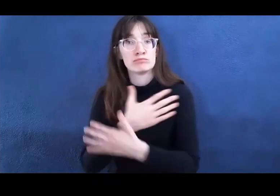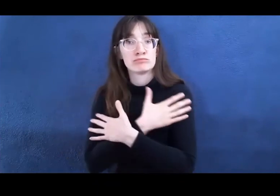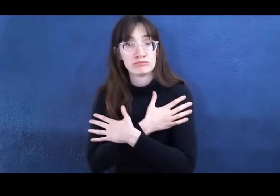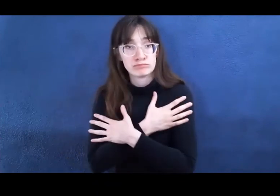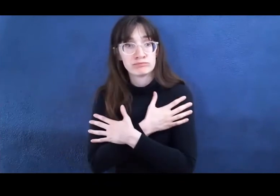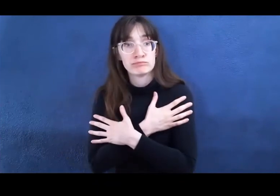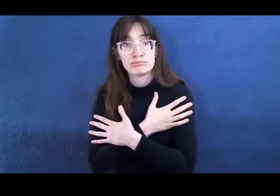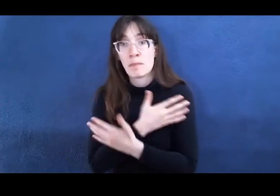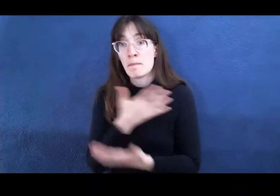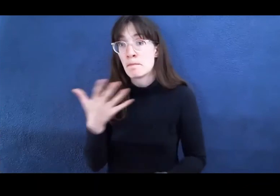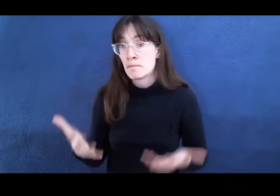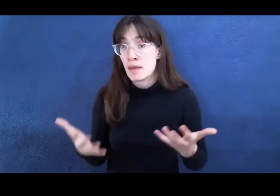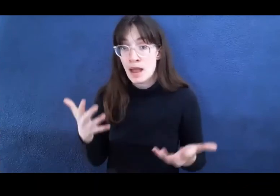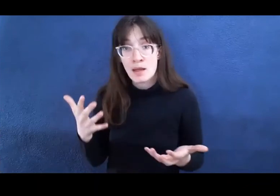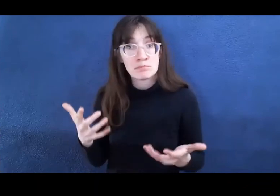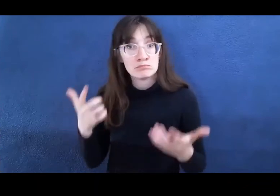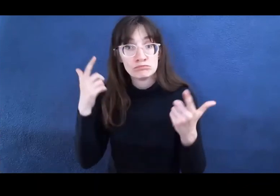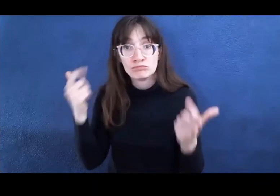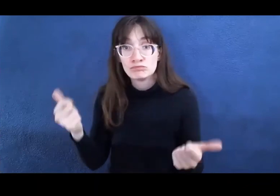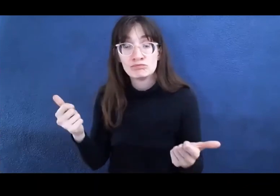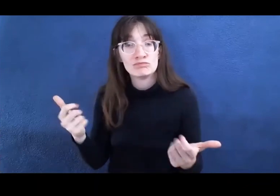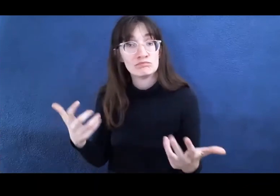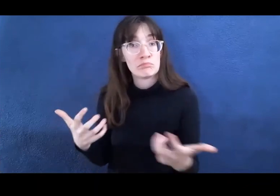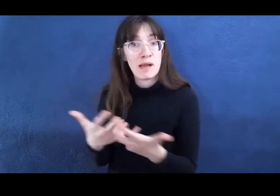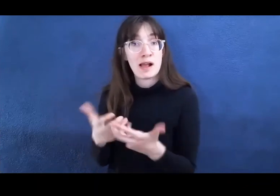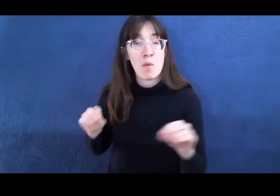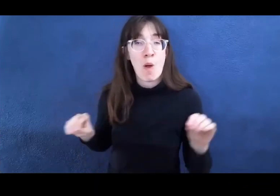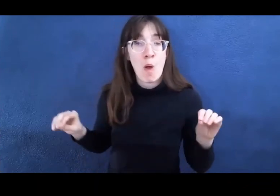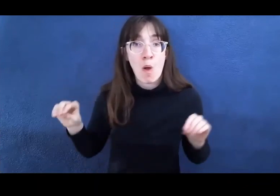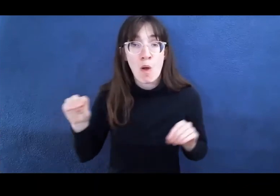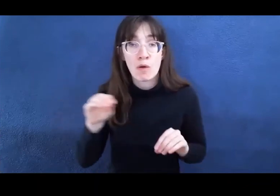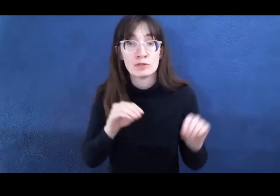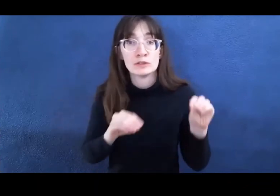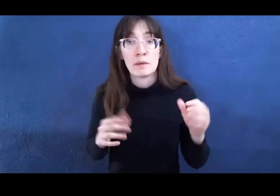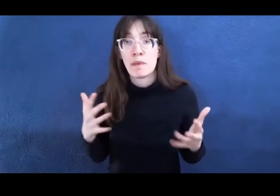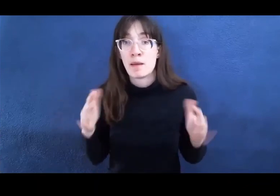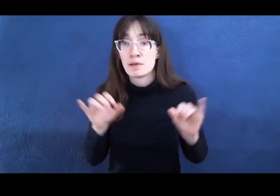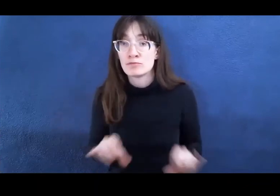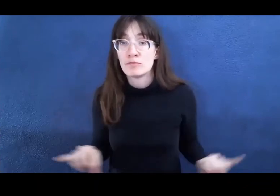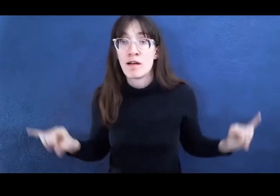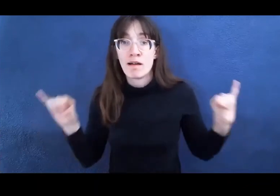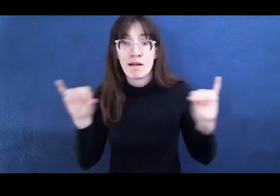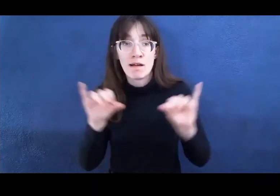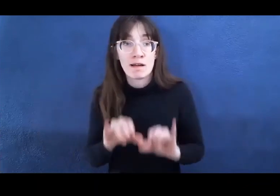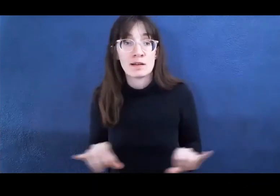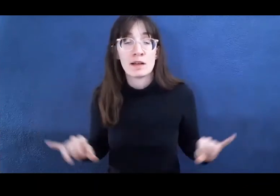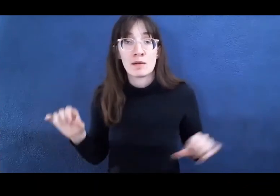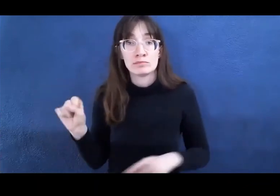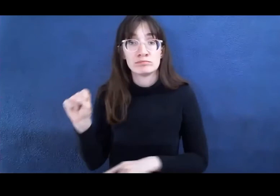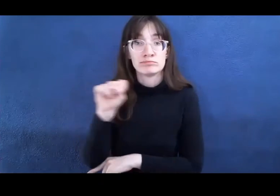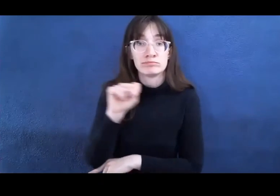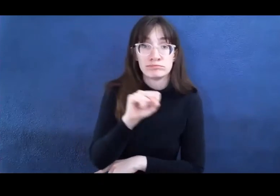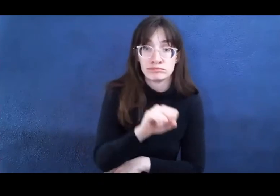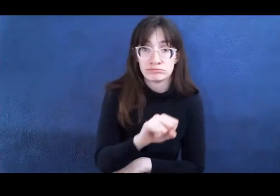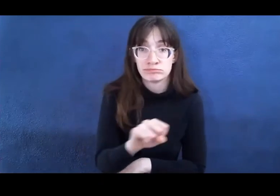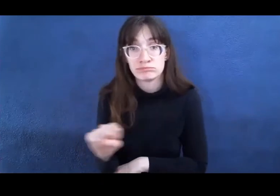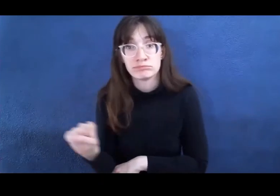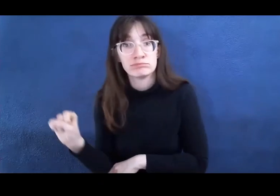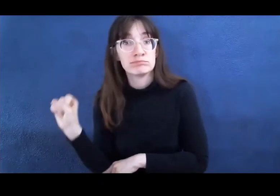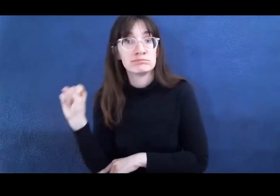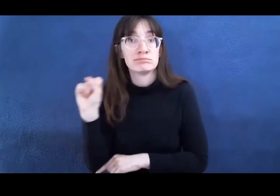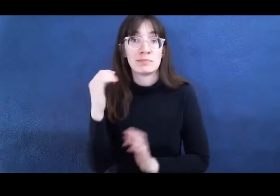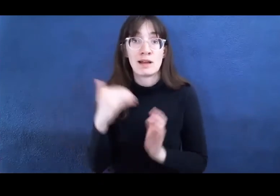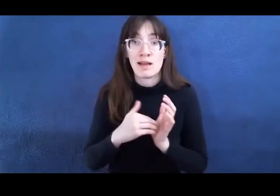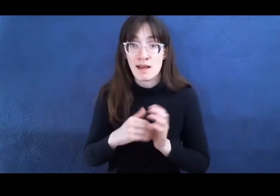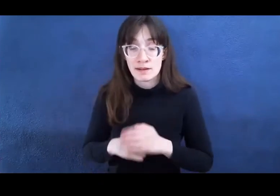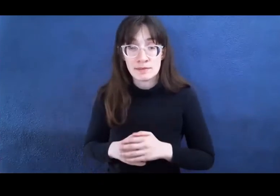find motion. Maybe you want to find some rhythm, possibly by leaning your torso one way or the other. Maybe